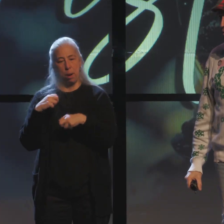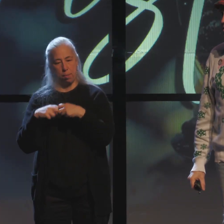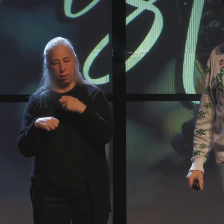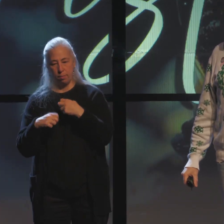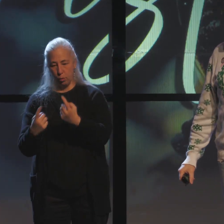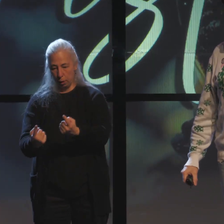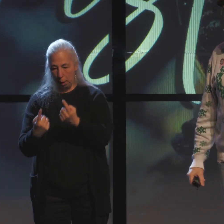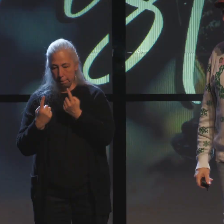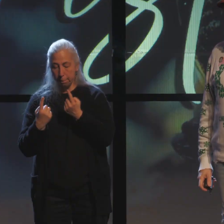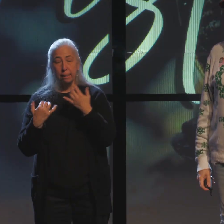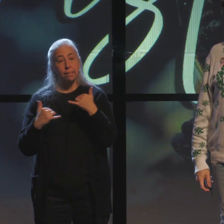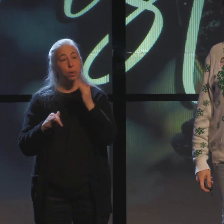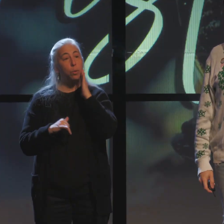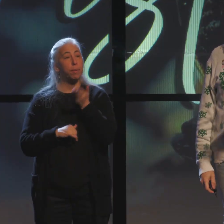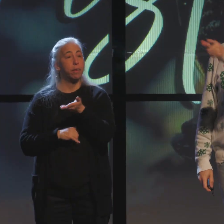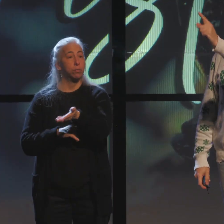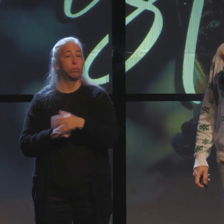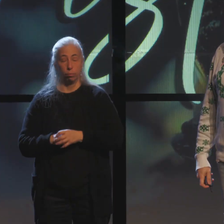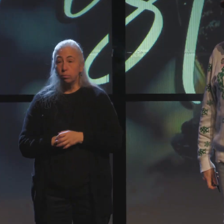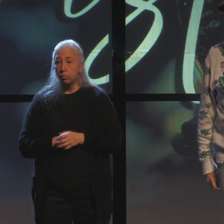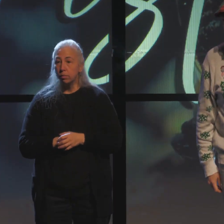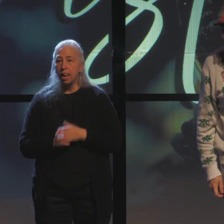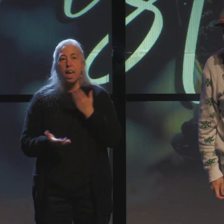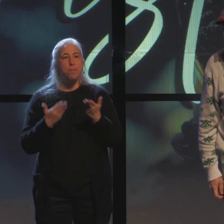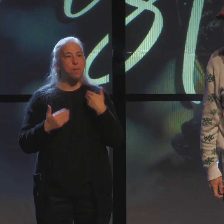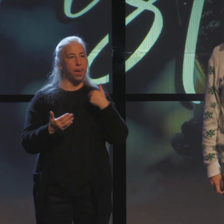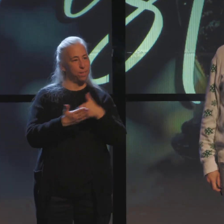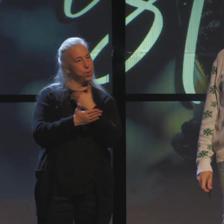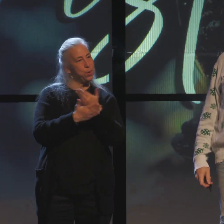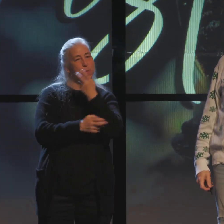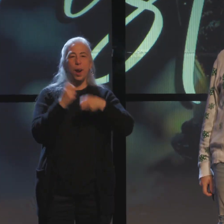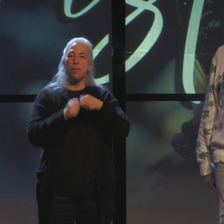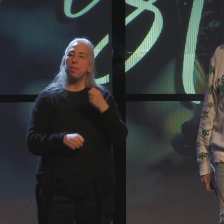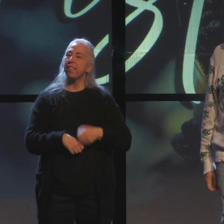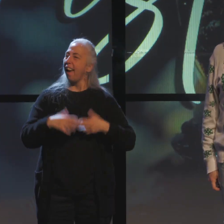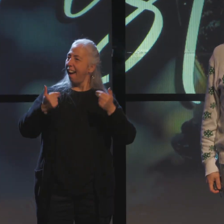in here with are still going to be there. Maybe even some new ones for you.